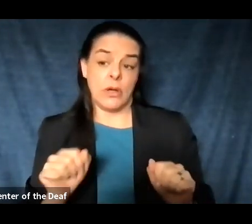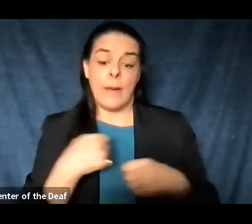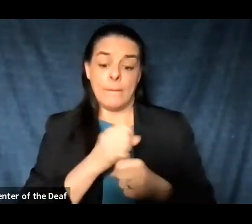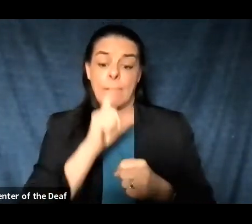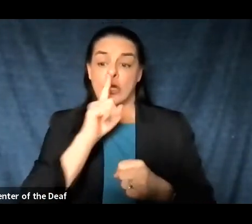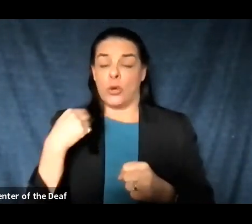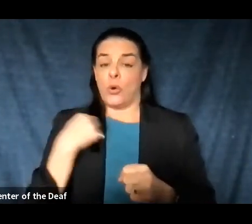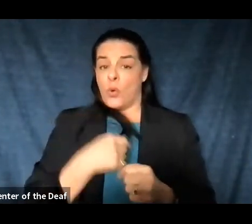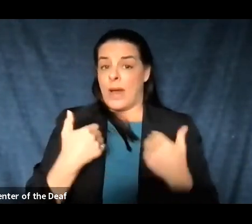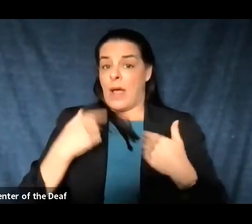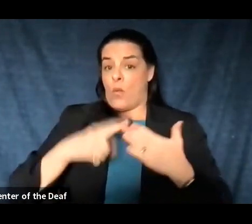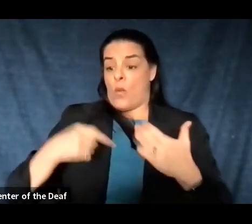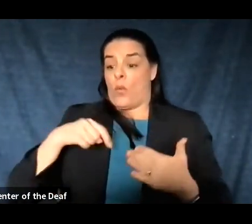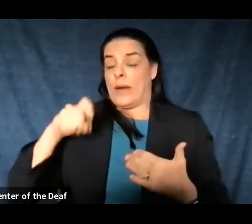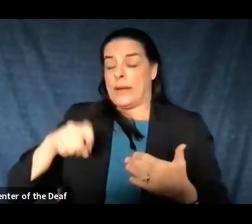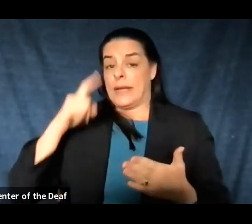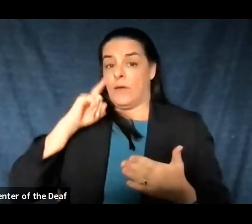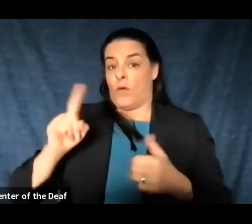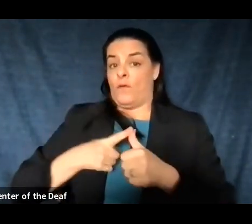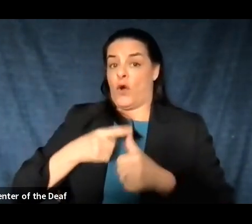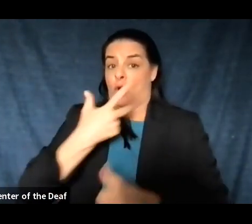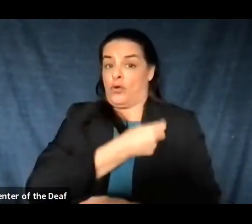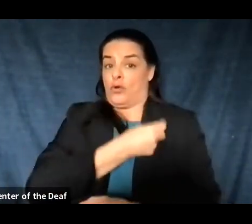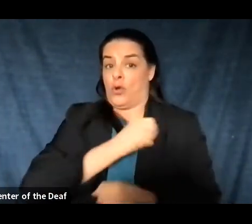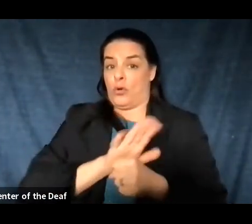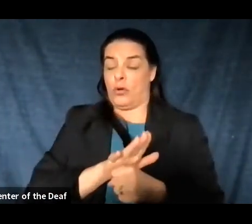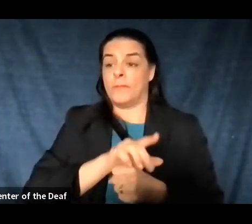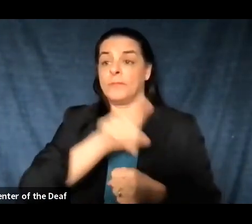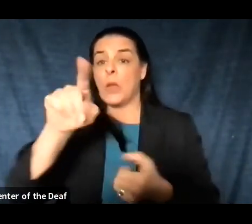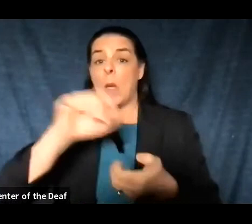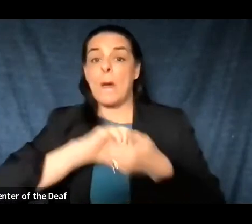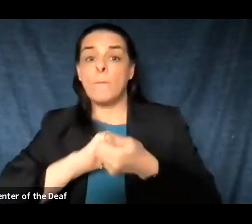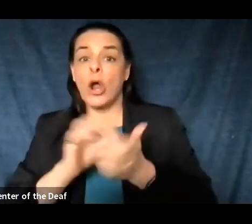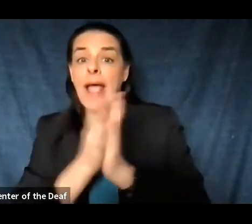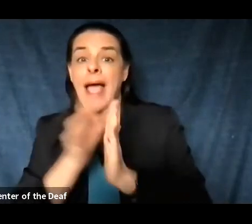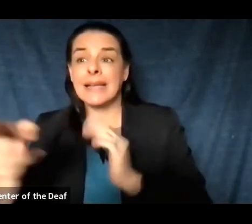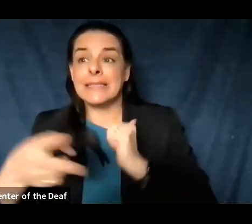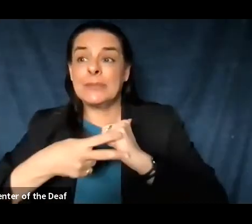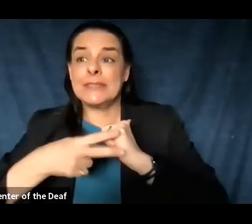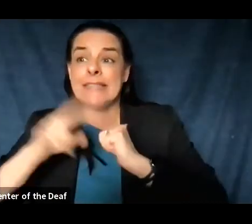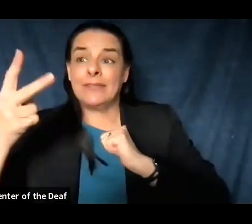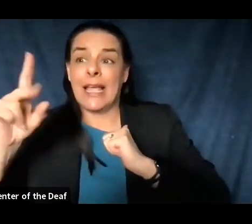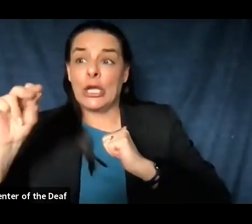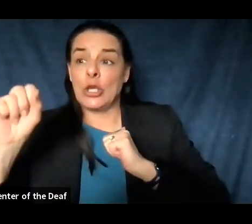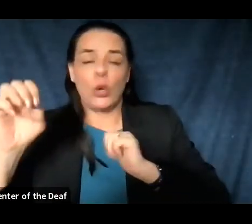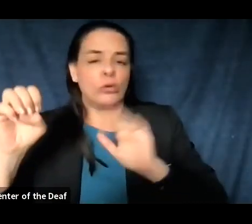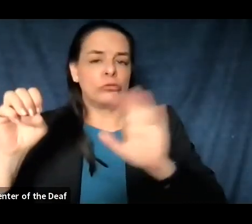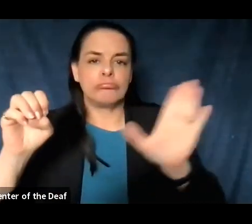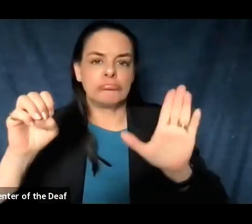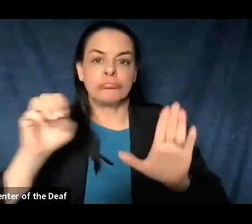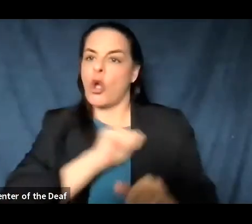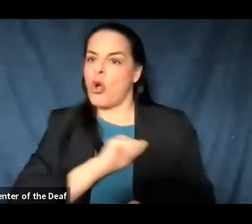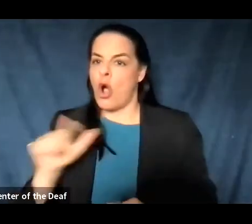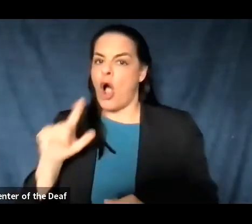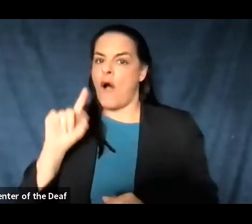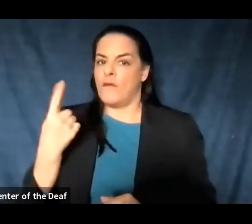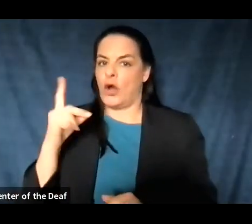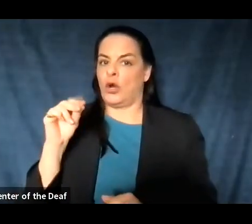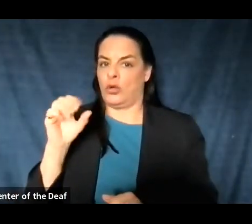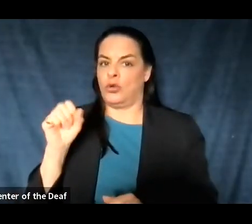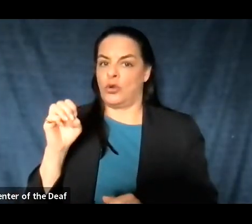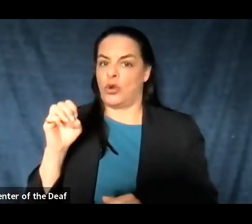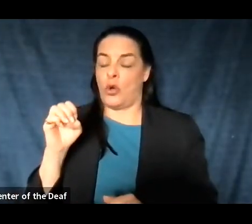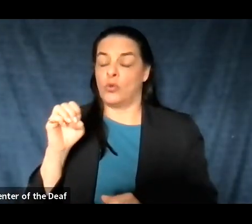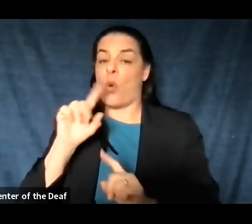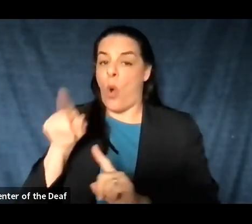doses. Partners are not being asked to save second doses. These are all first doses. That's all they're